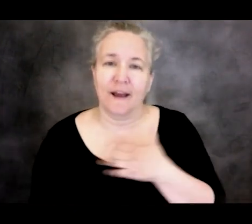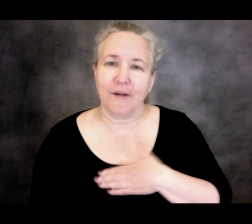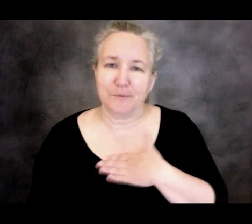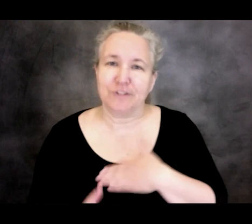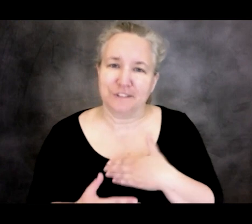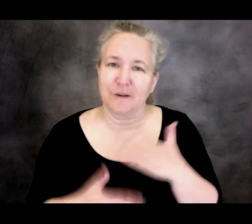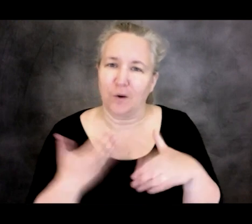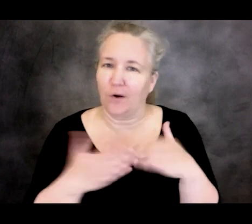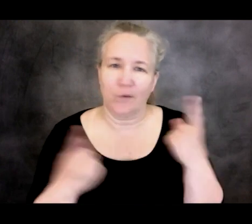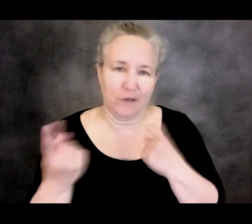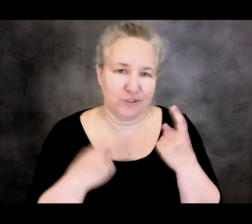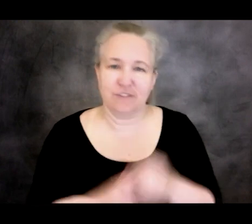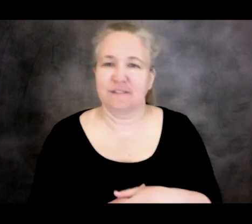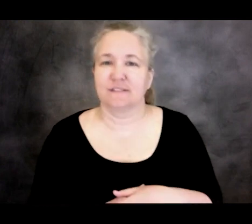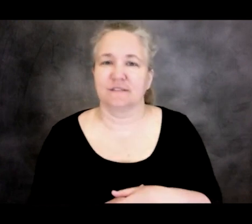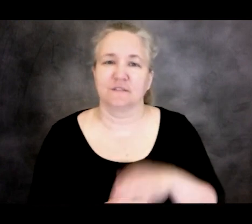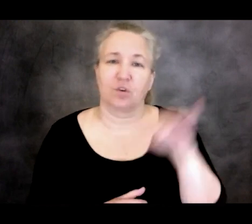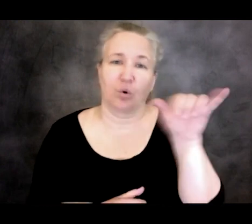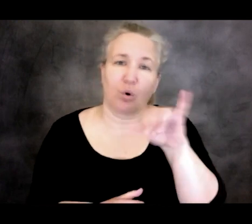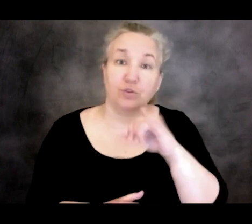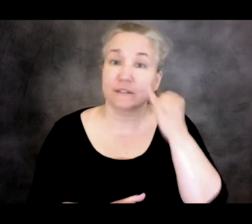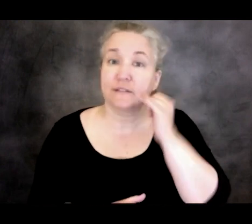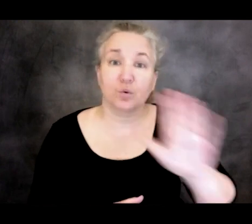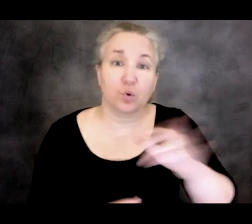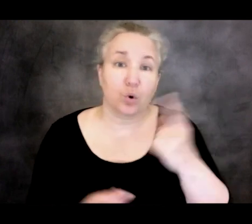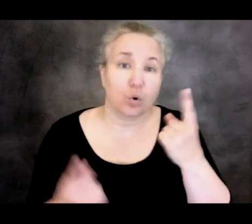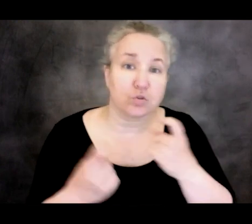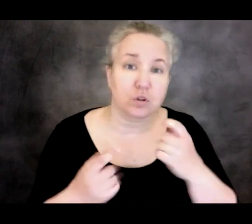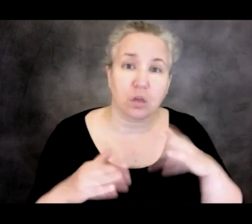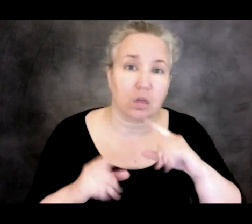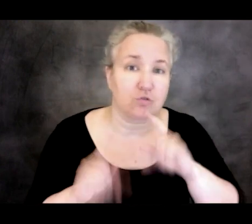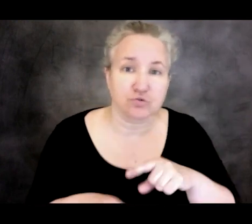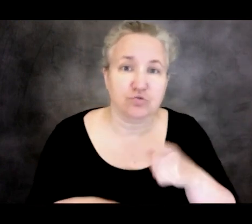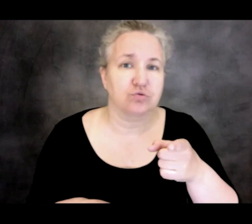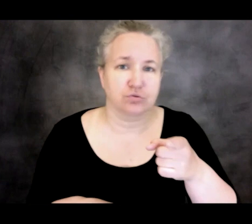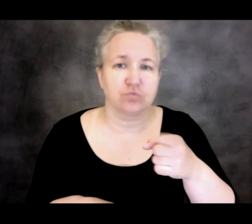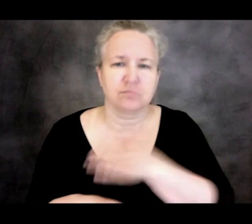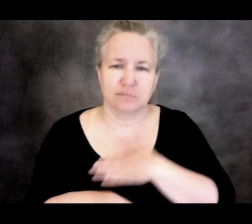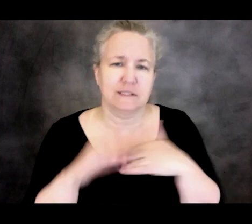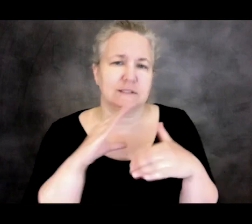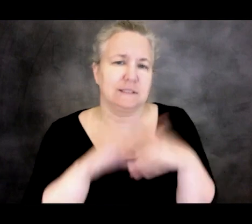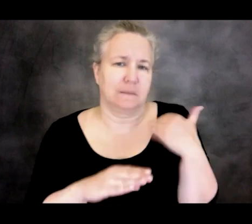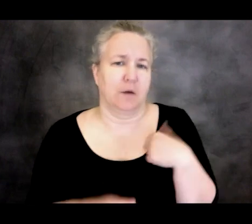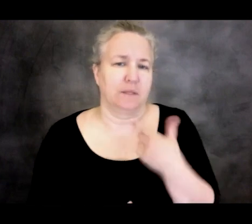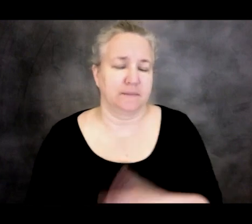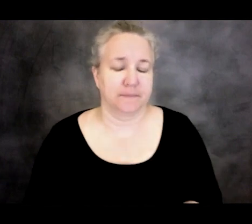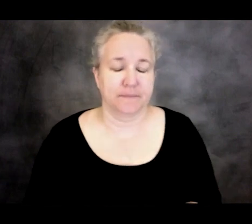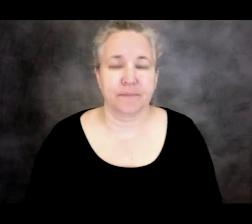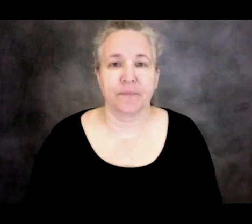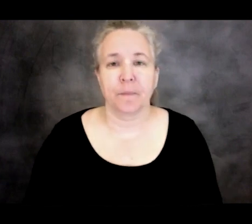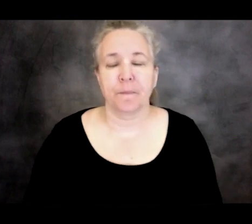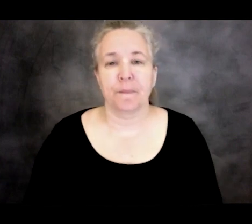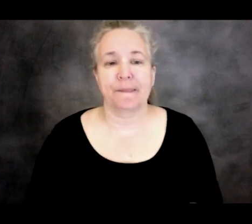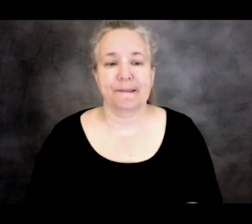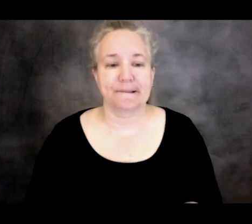I would also encourage people who didn't get your questions answered to shoot me an email. We